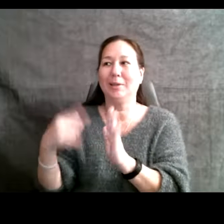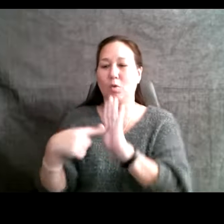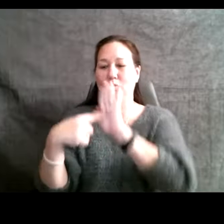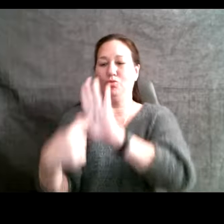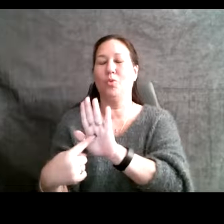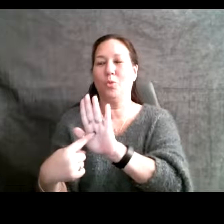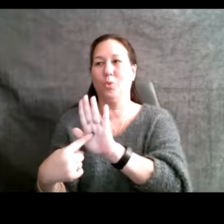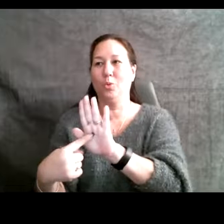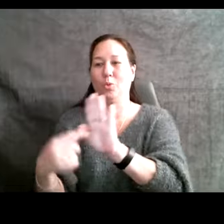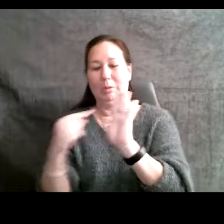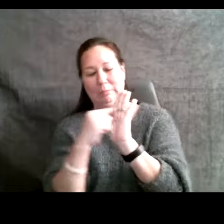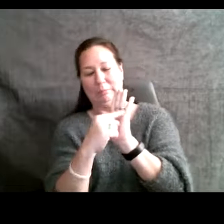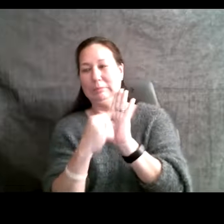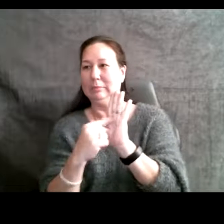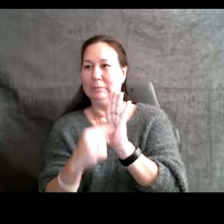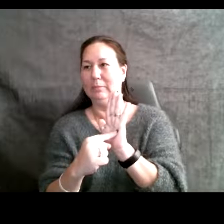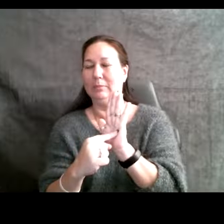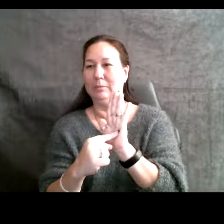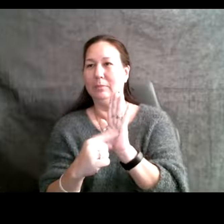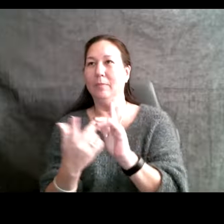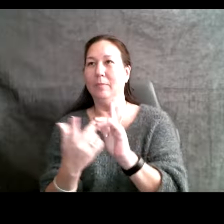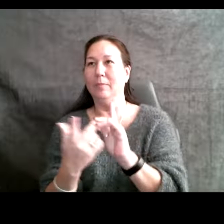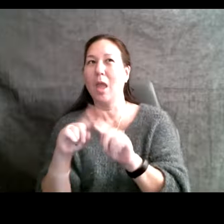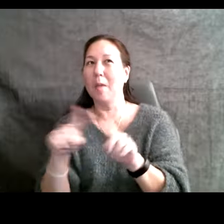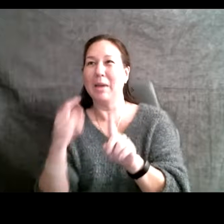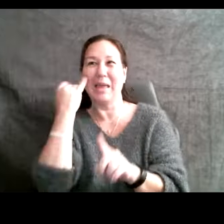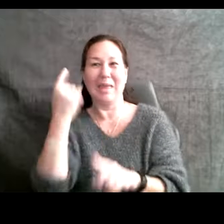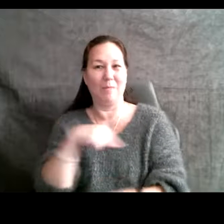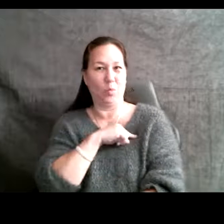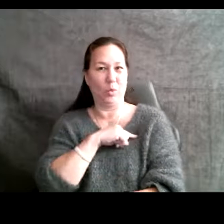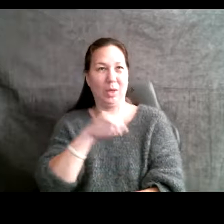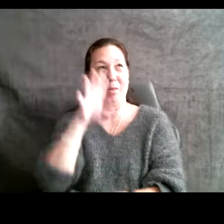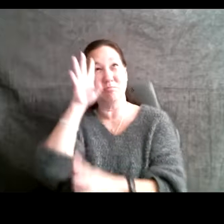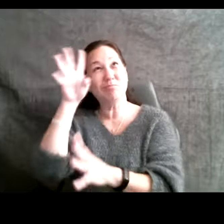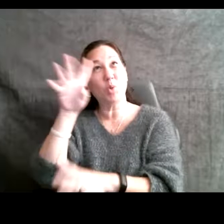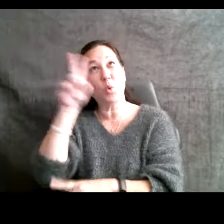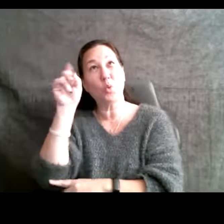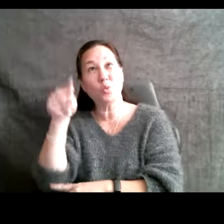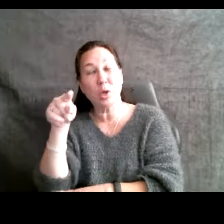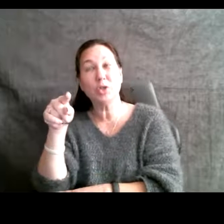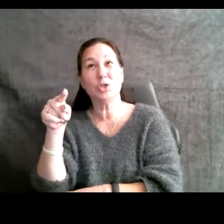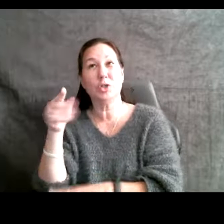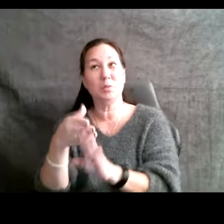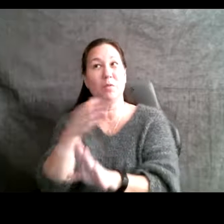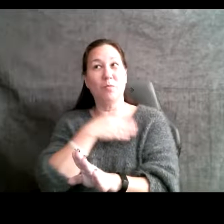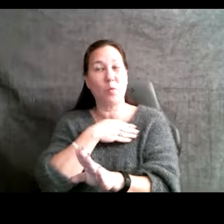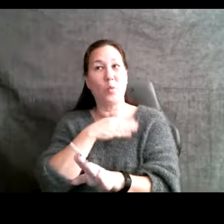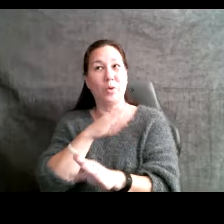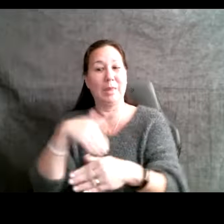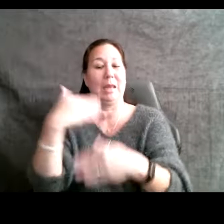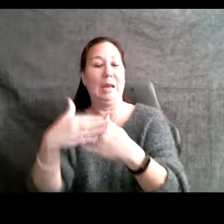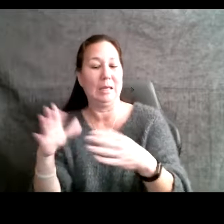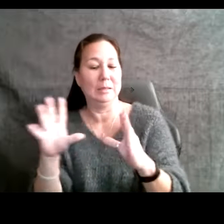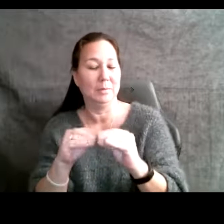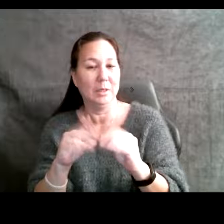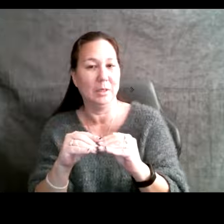certainly if we have questions before the next meeting, maybe that's a way it could come together. I'm